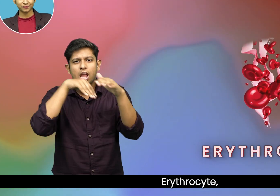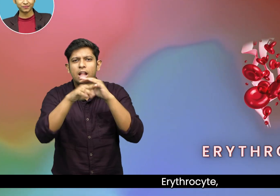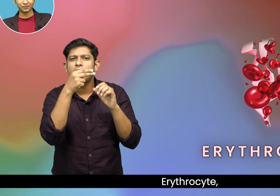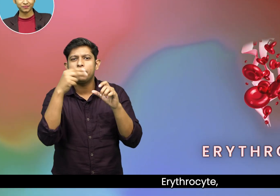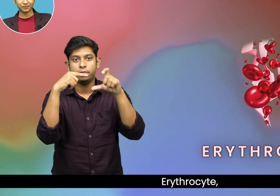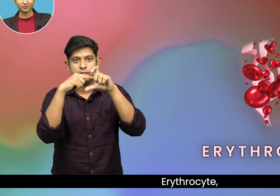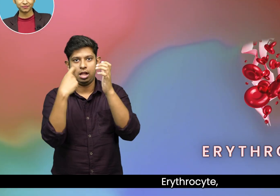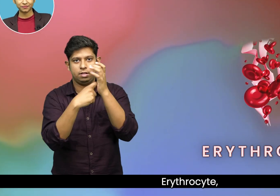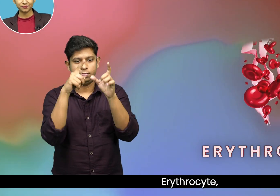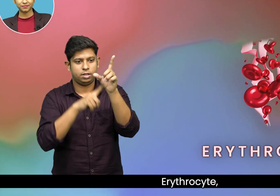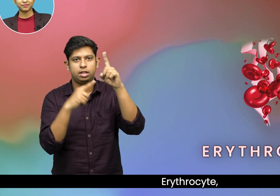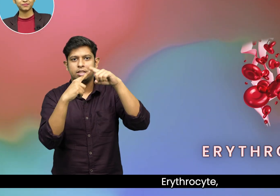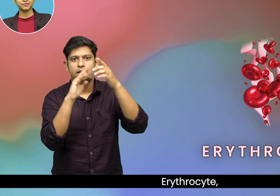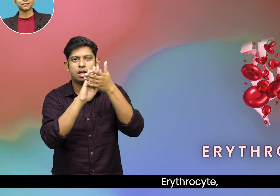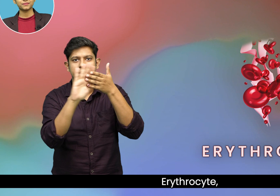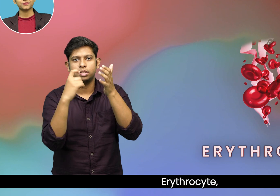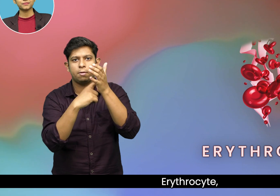erythrocytes,